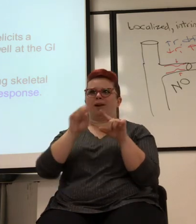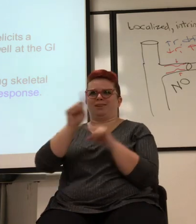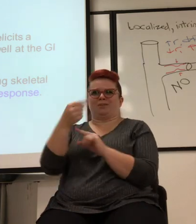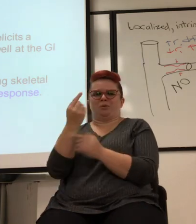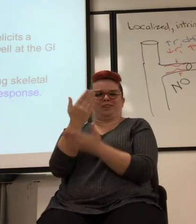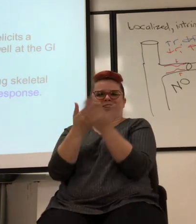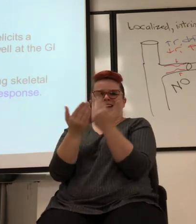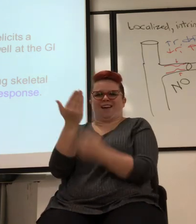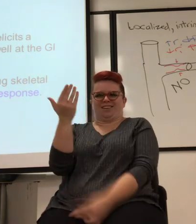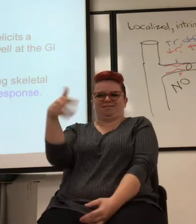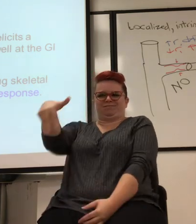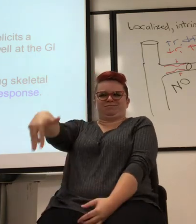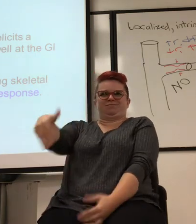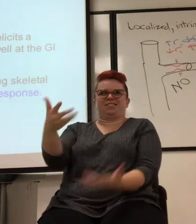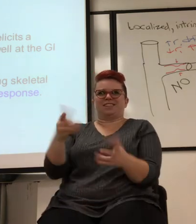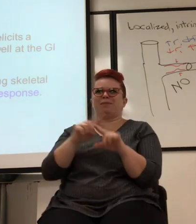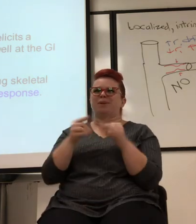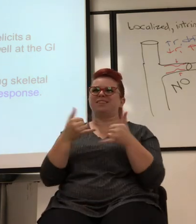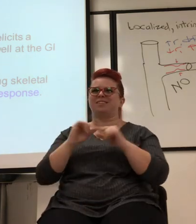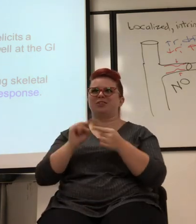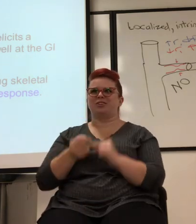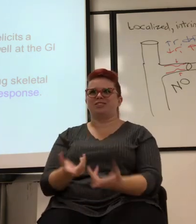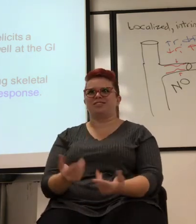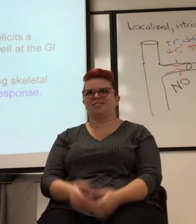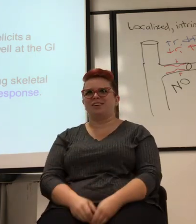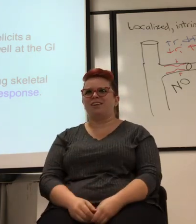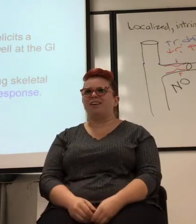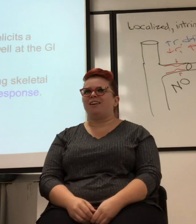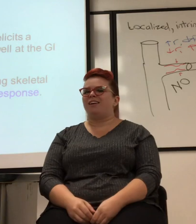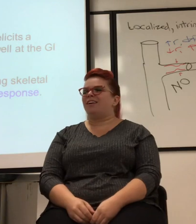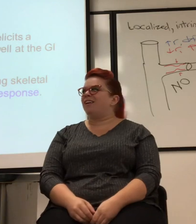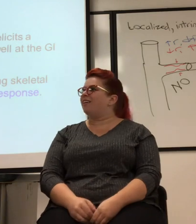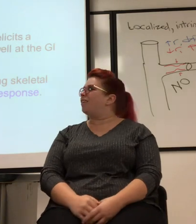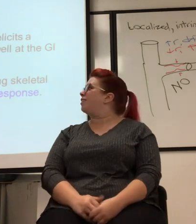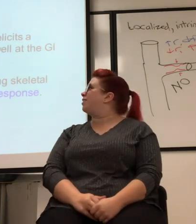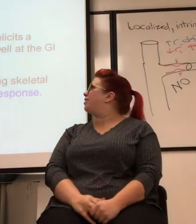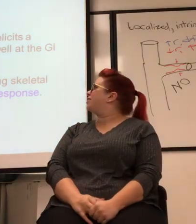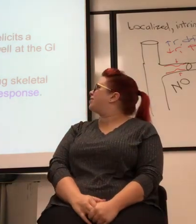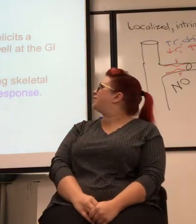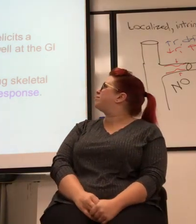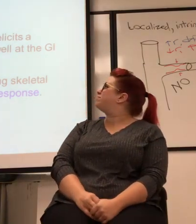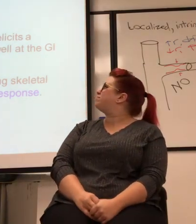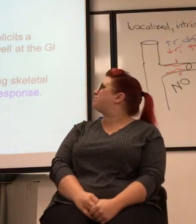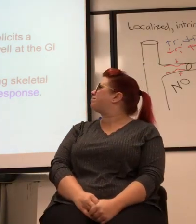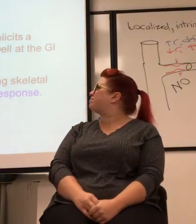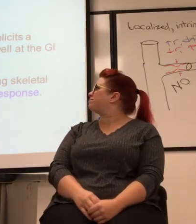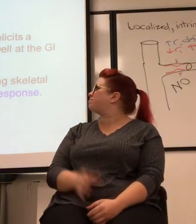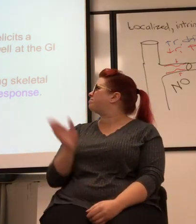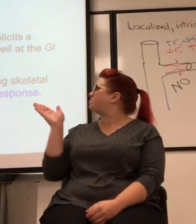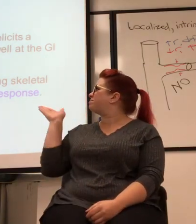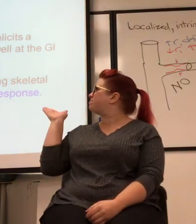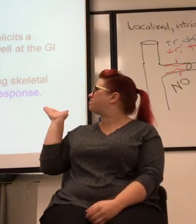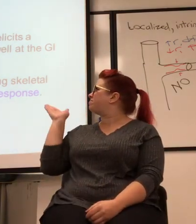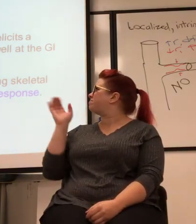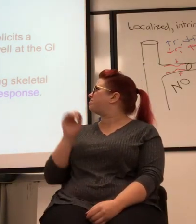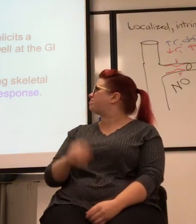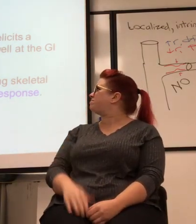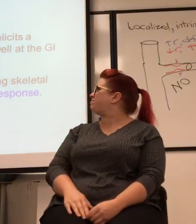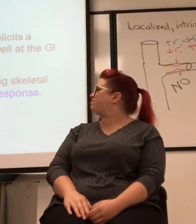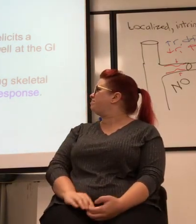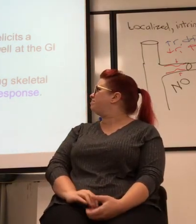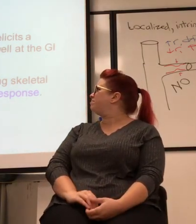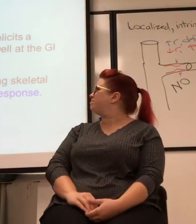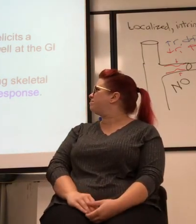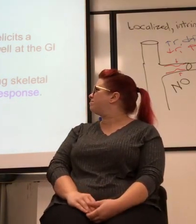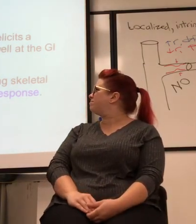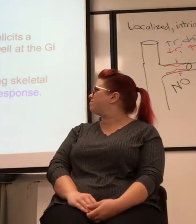still elicits a very painful response. Okay, sympathetic input into arterioles elicits a vasoconstrictive response very well at the